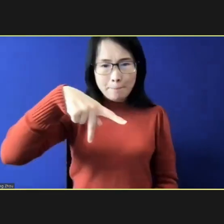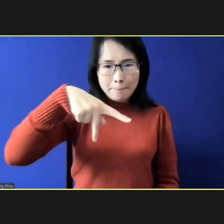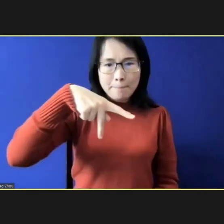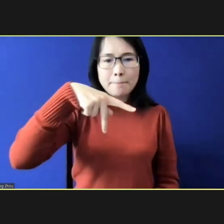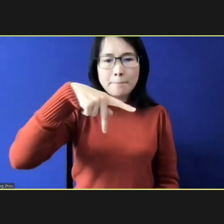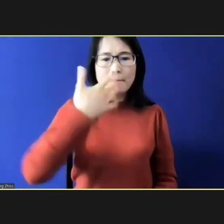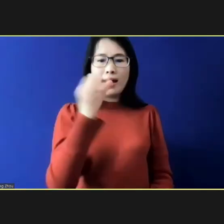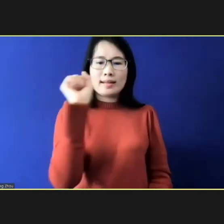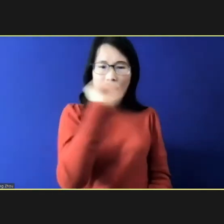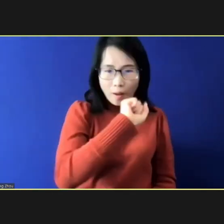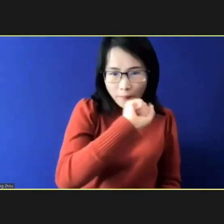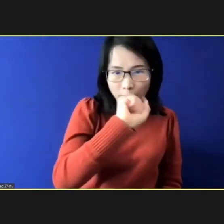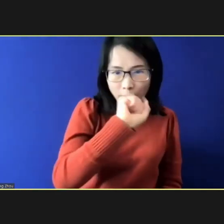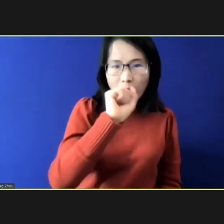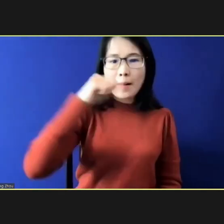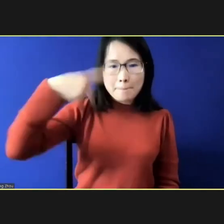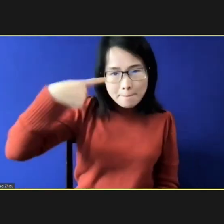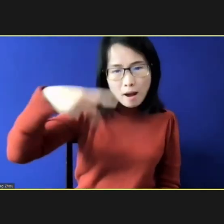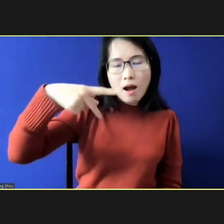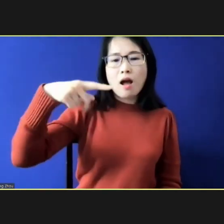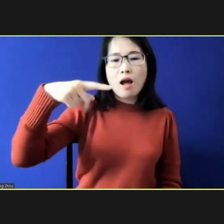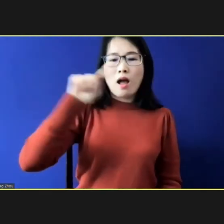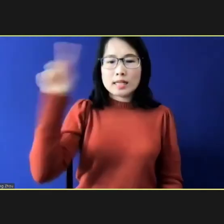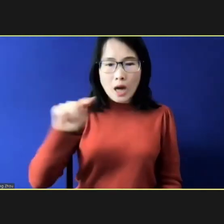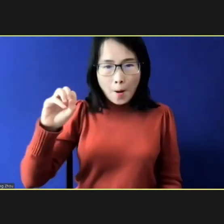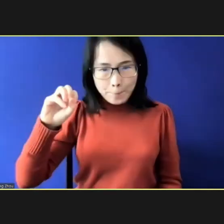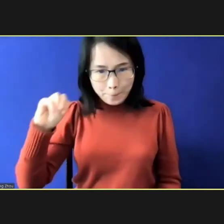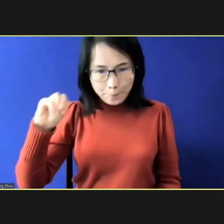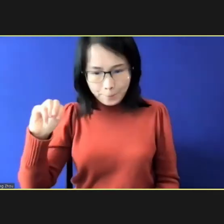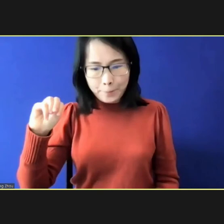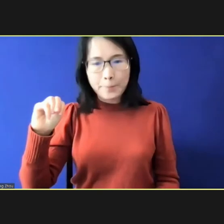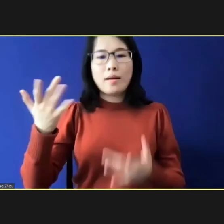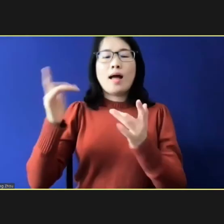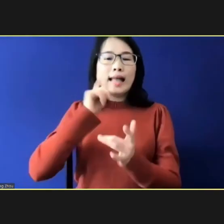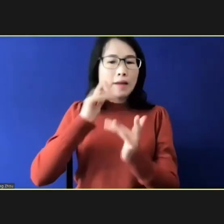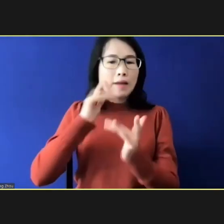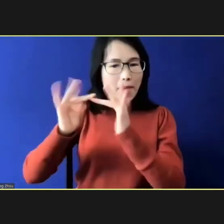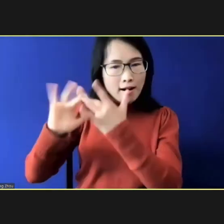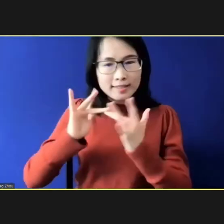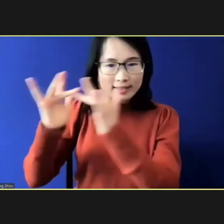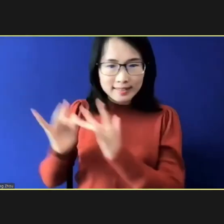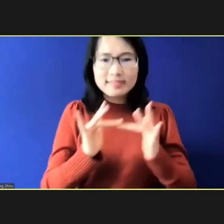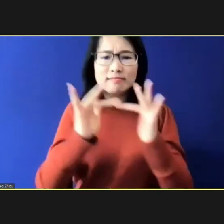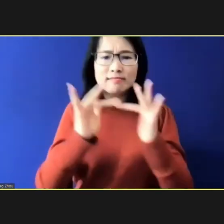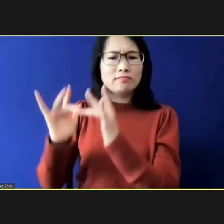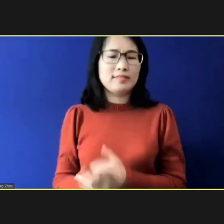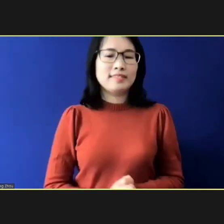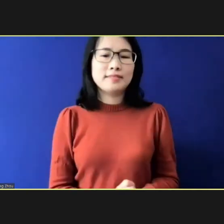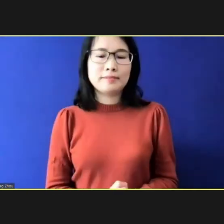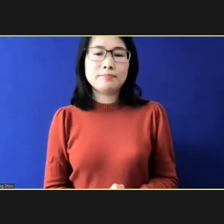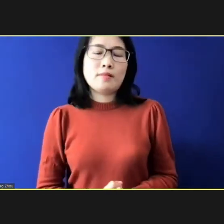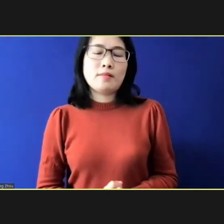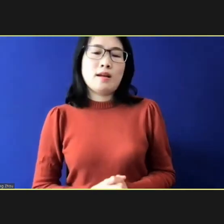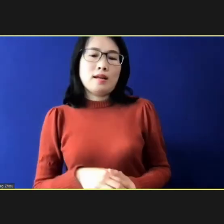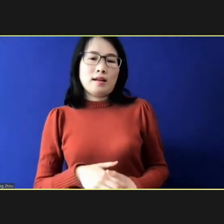work barrier-free through things like video phones, like Sorensen and Purple, using platforms like